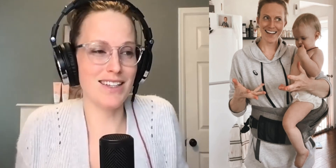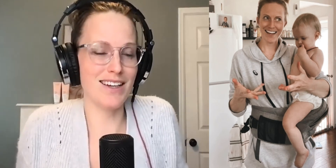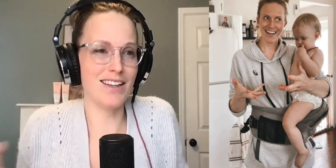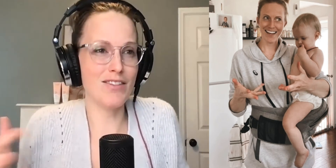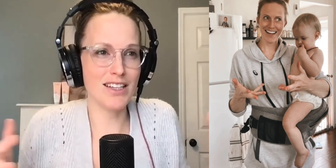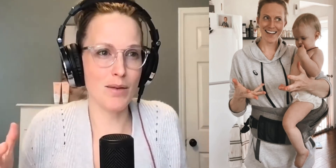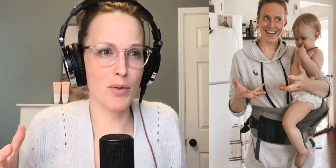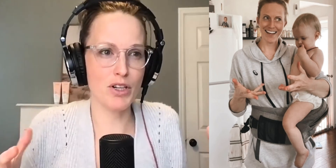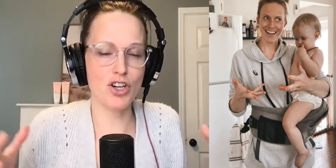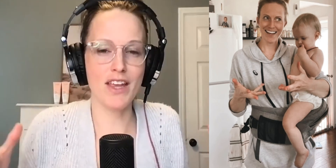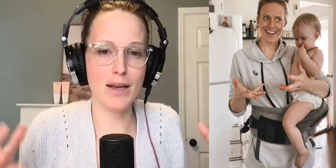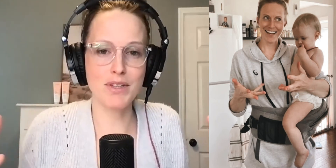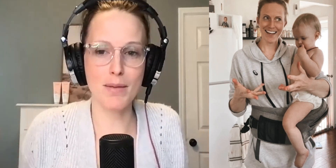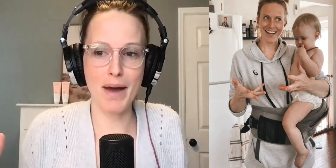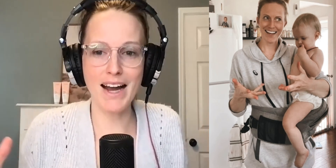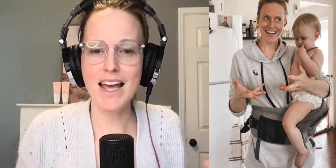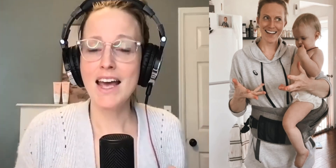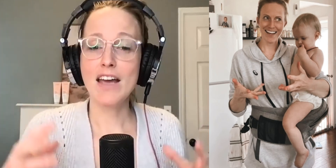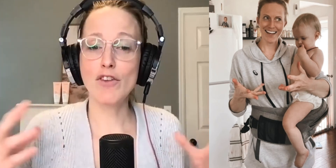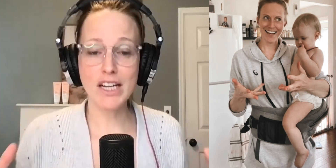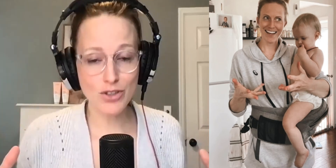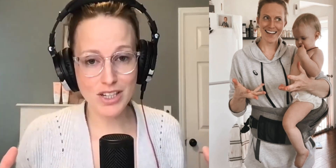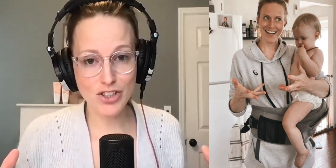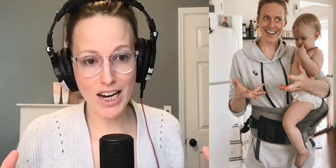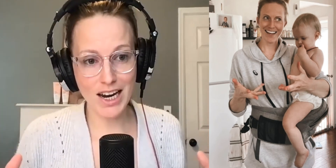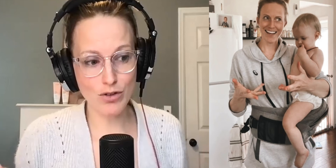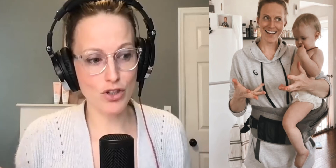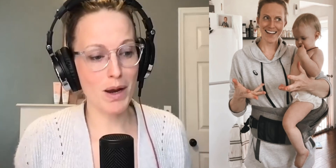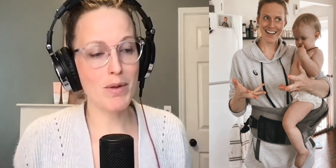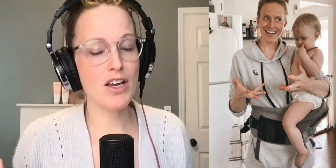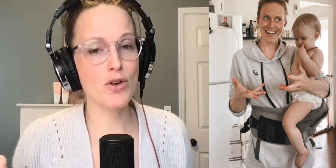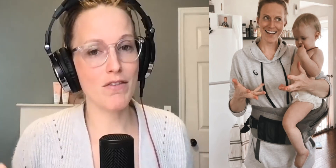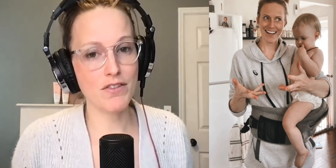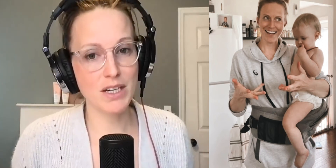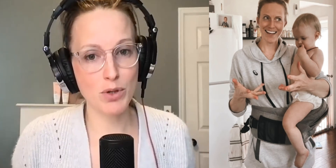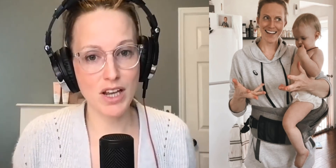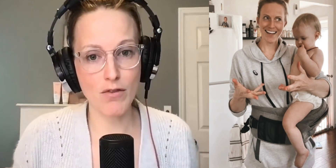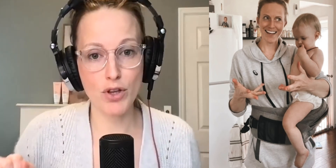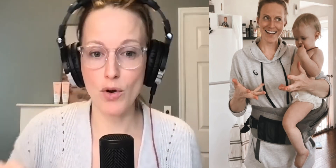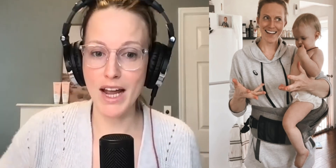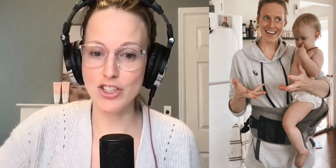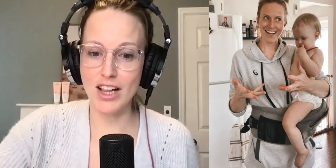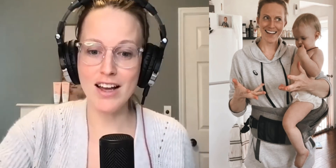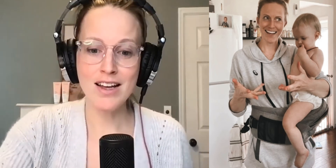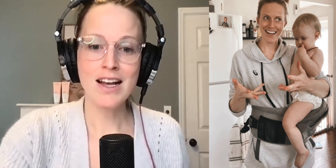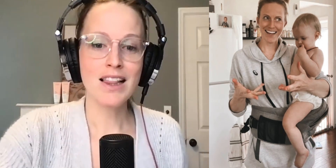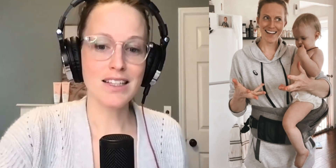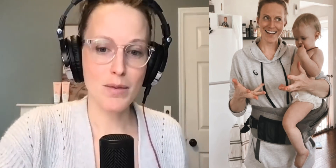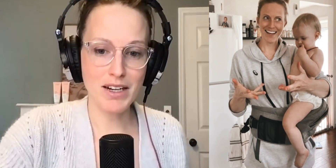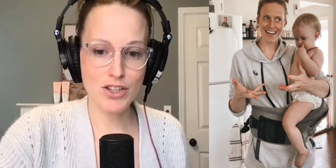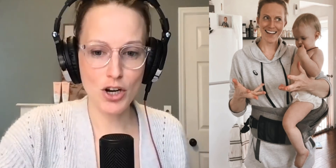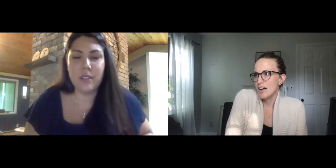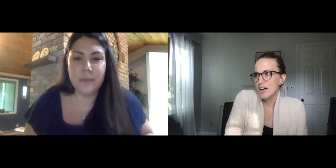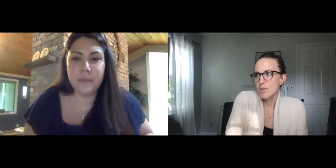because it alleviates some of the pressure on the hips and the back. If you're interested in checking out Tush Baby, you get 15% off with code Hey Shayla.